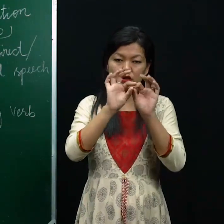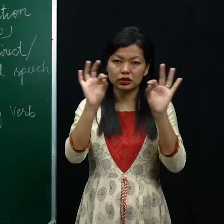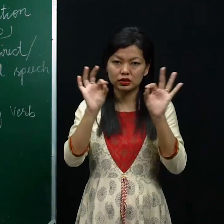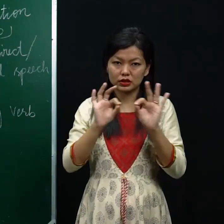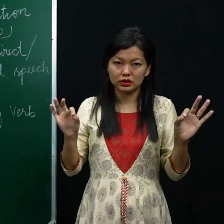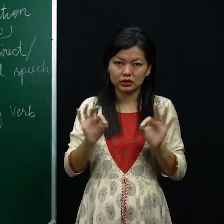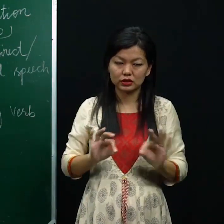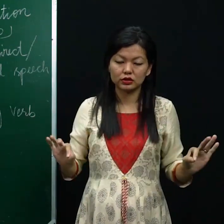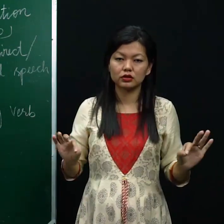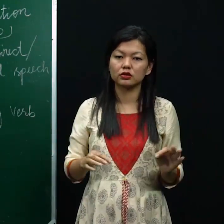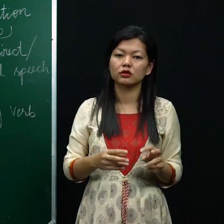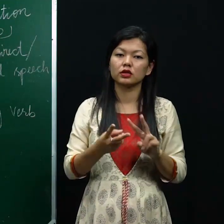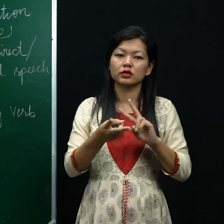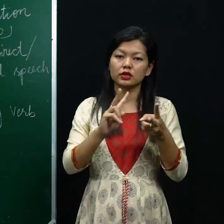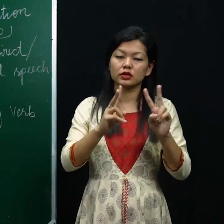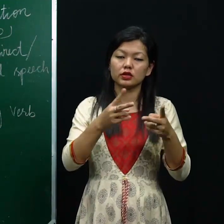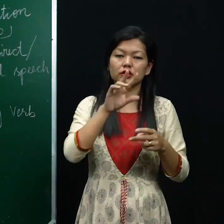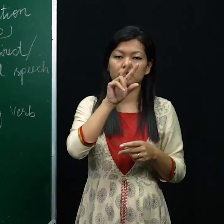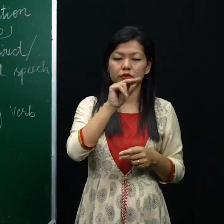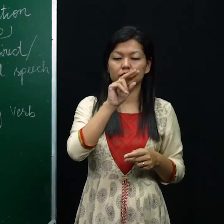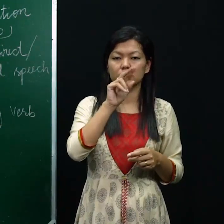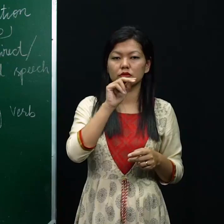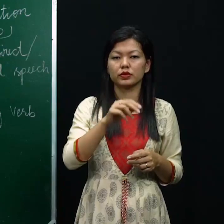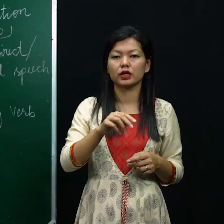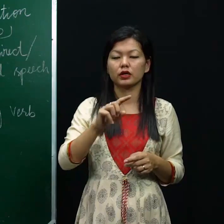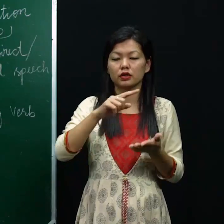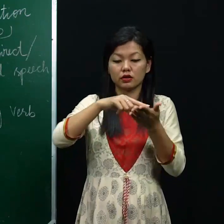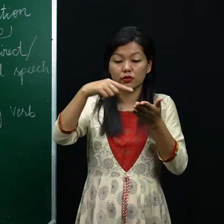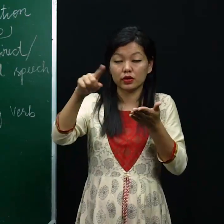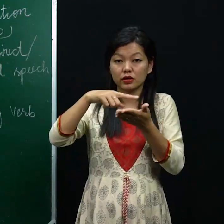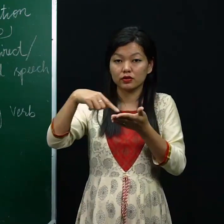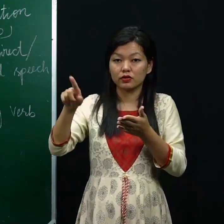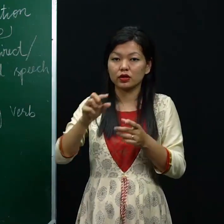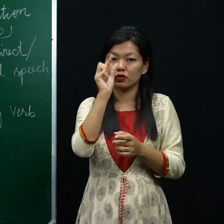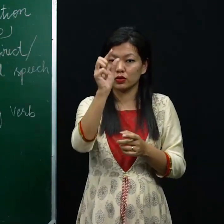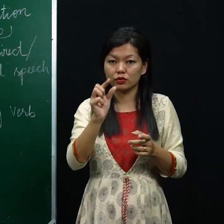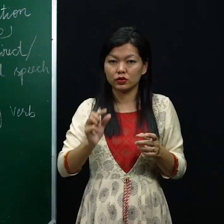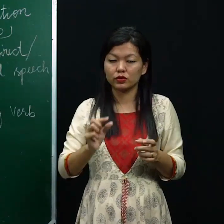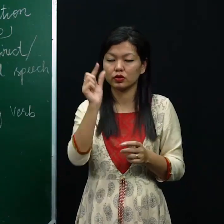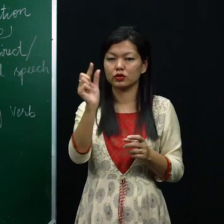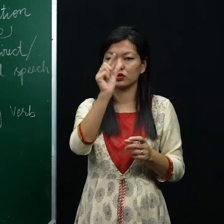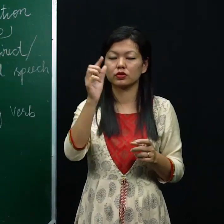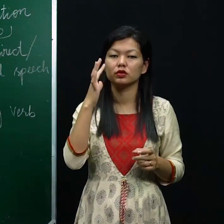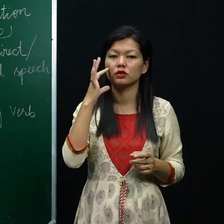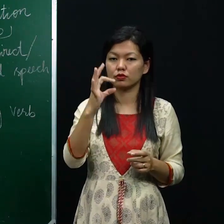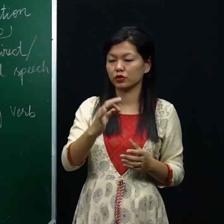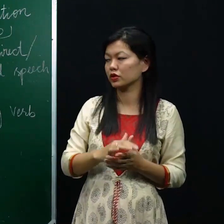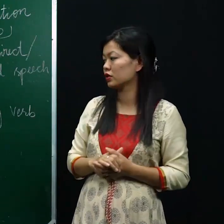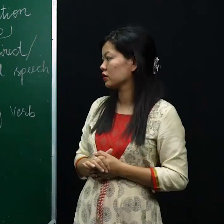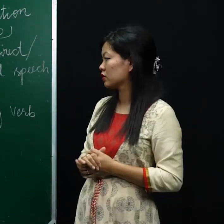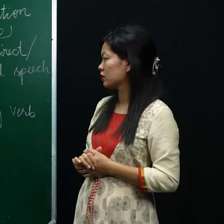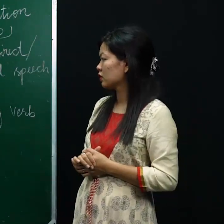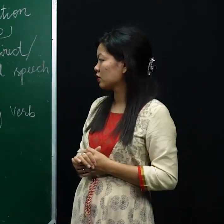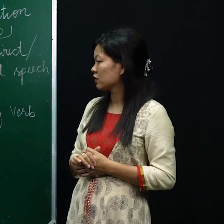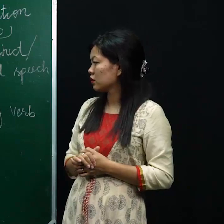points that I would like all of you to keep in mind. Once again, a brief recap of what I just taught now. Punctuations. Remember, there will be